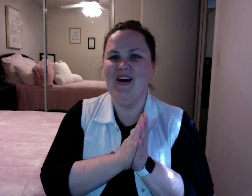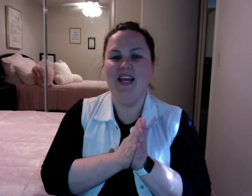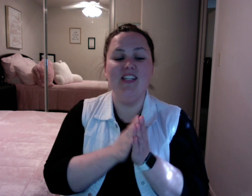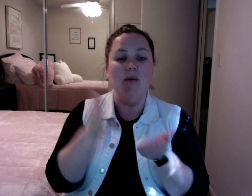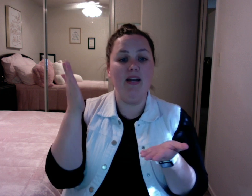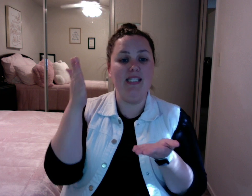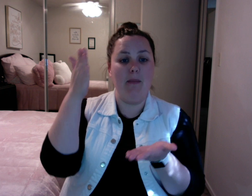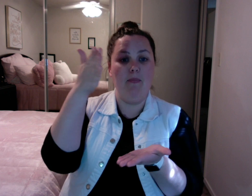Okay, so I wanted to start